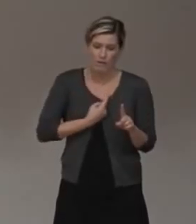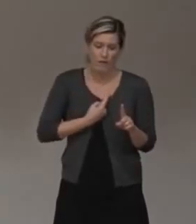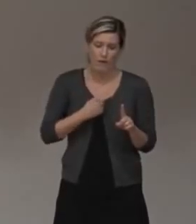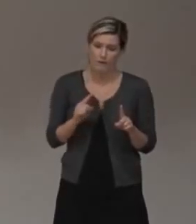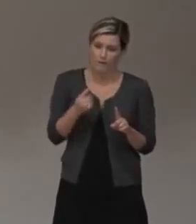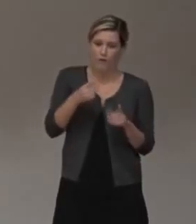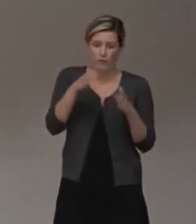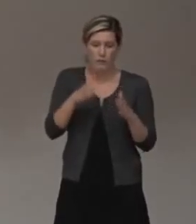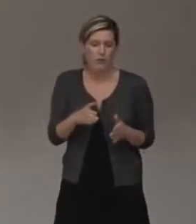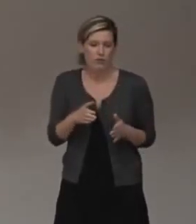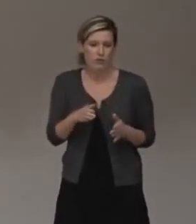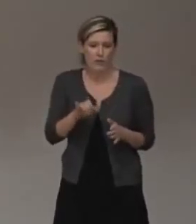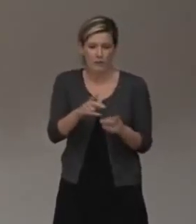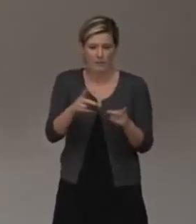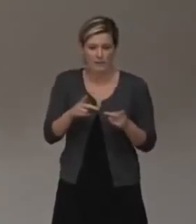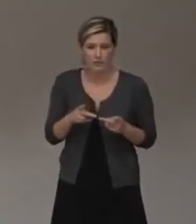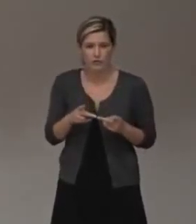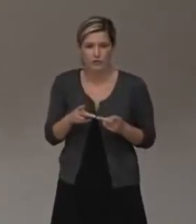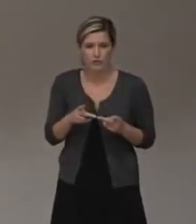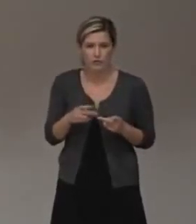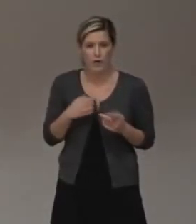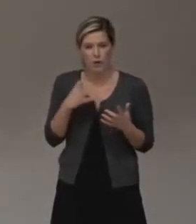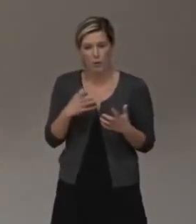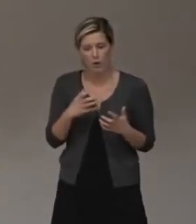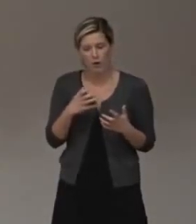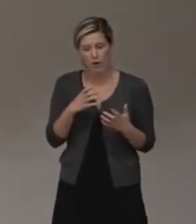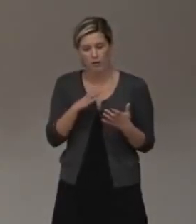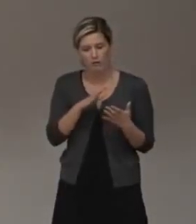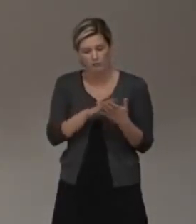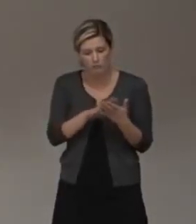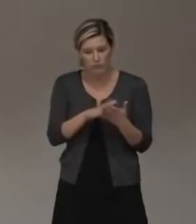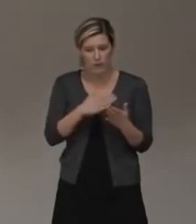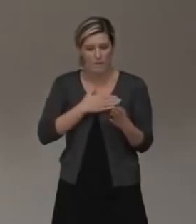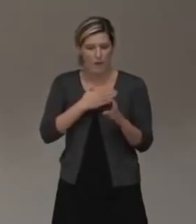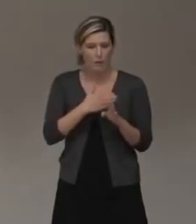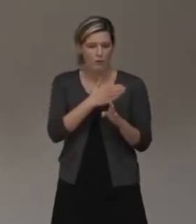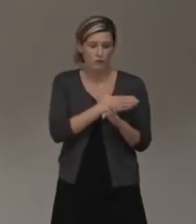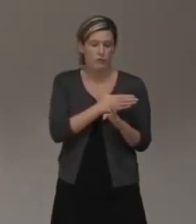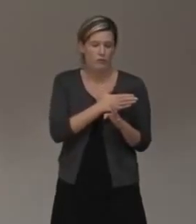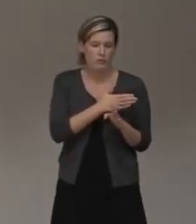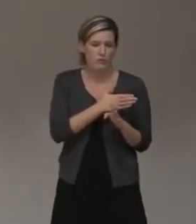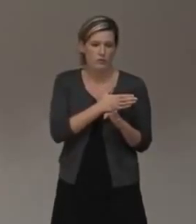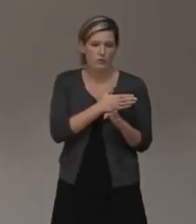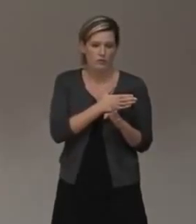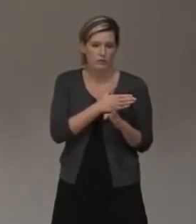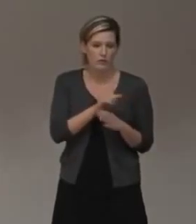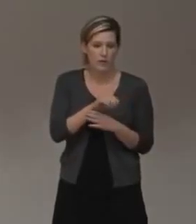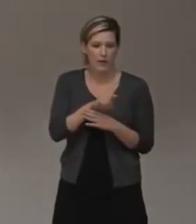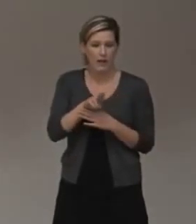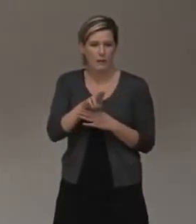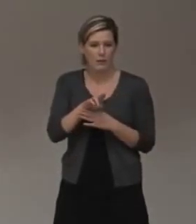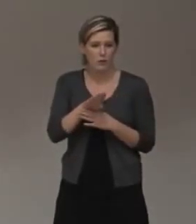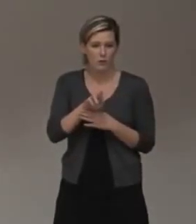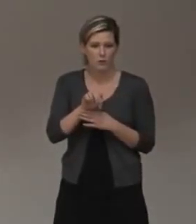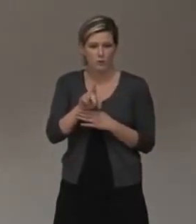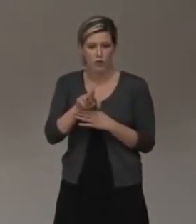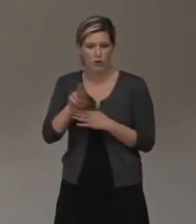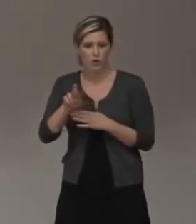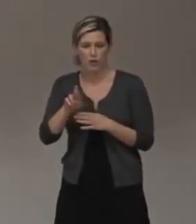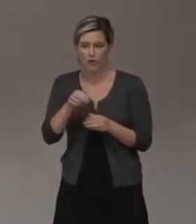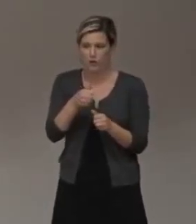this position, and I want to acknowledge my predecessors, Abu Bakar, who was